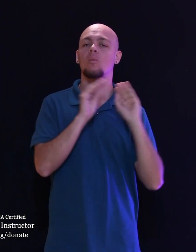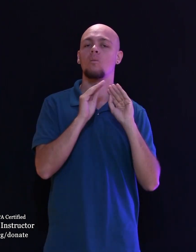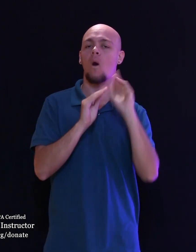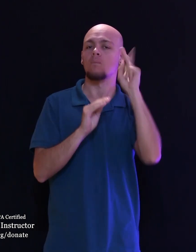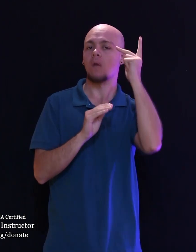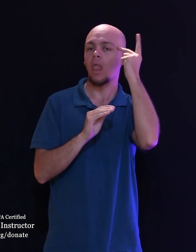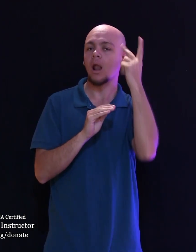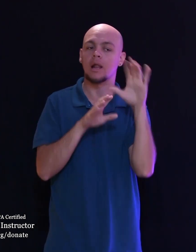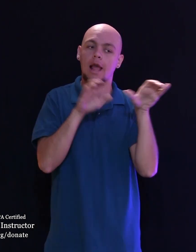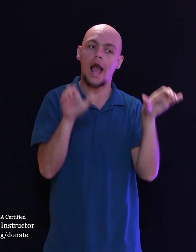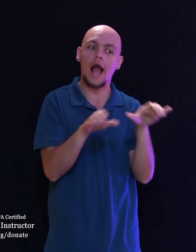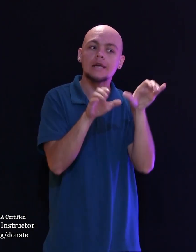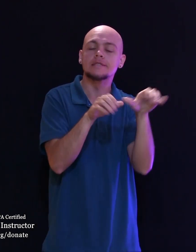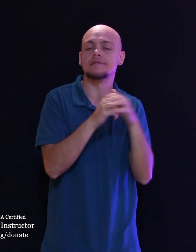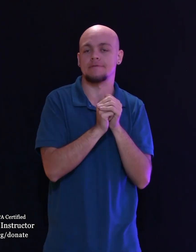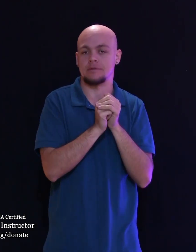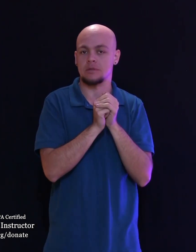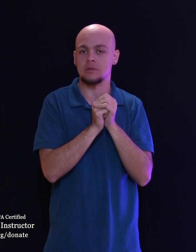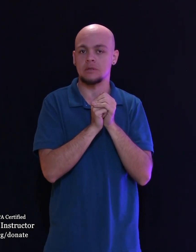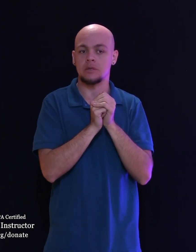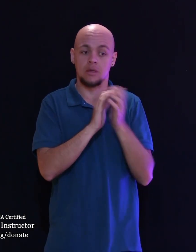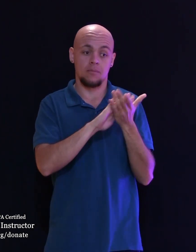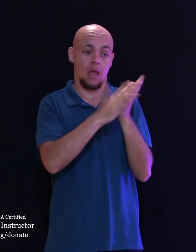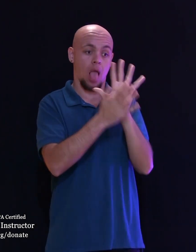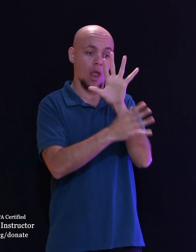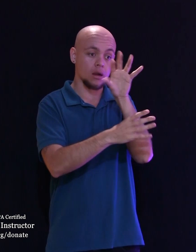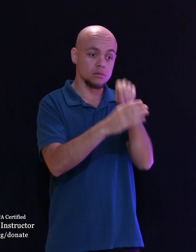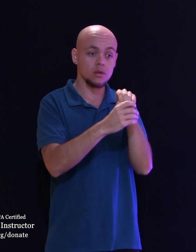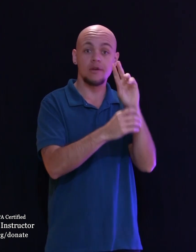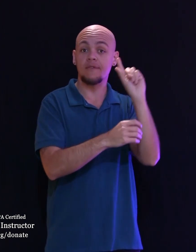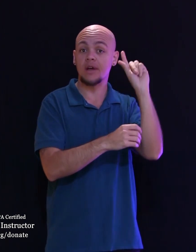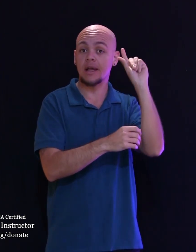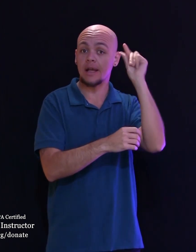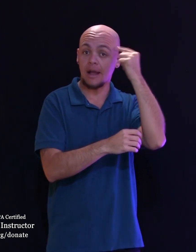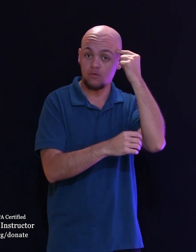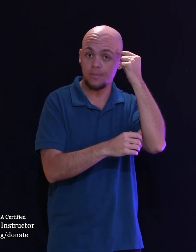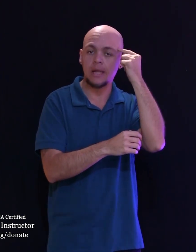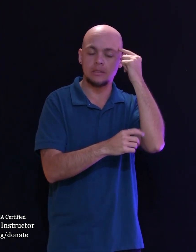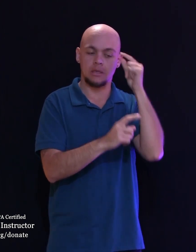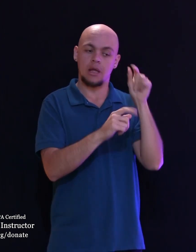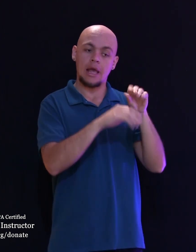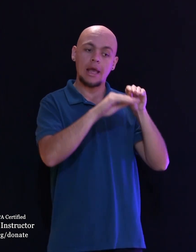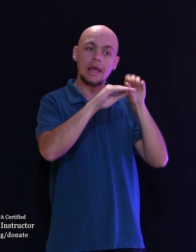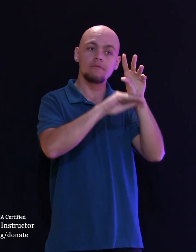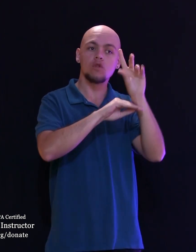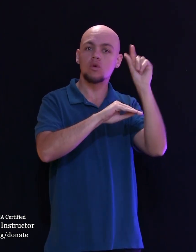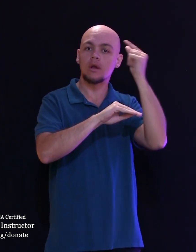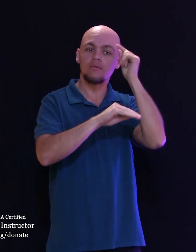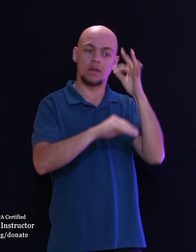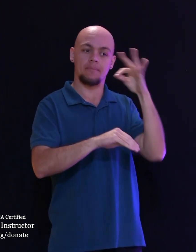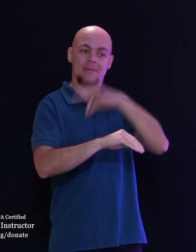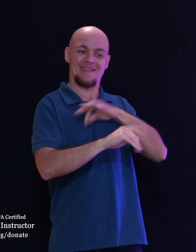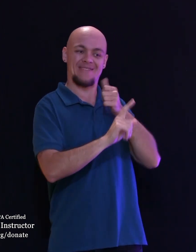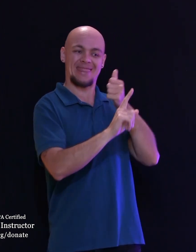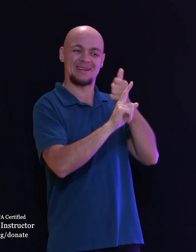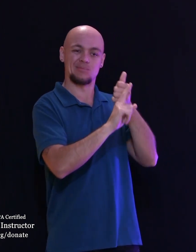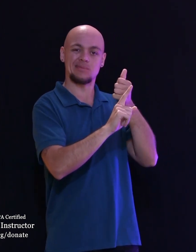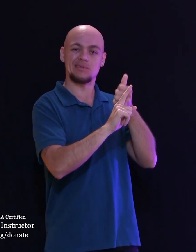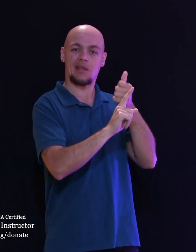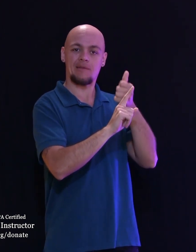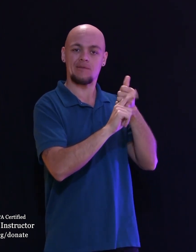politically active, as the evangelicals got more active and involved in government, trying to influence government for their own